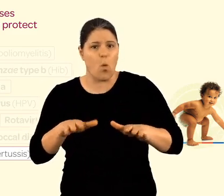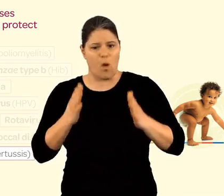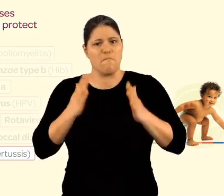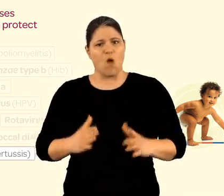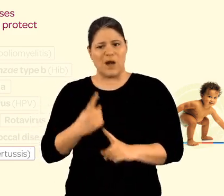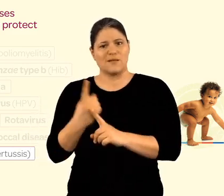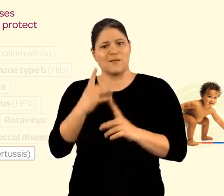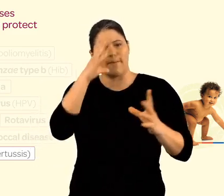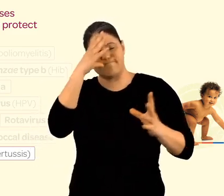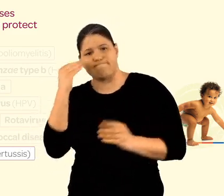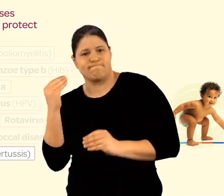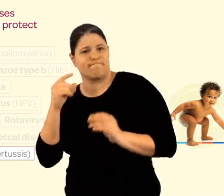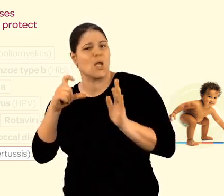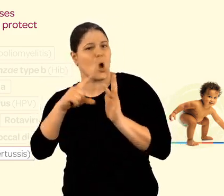Young babies are most at risk.